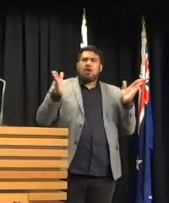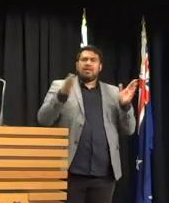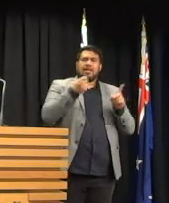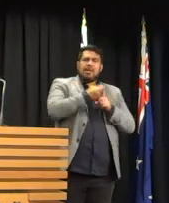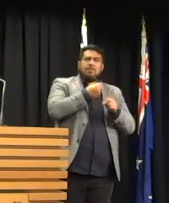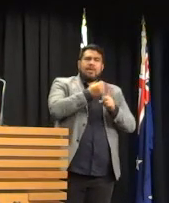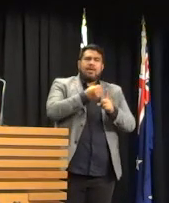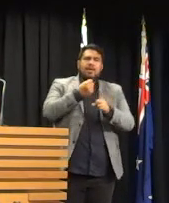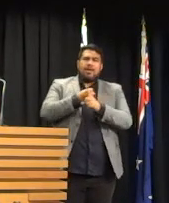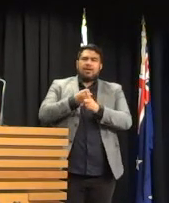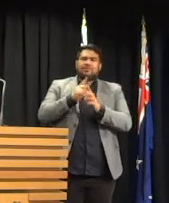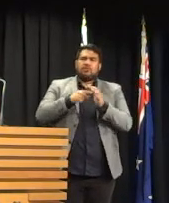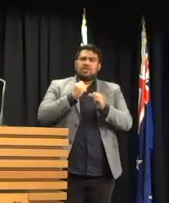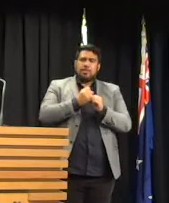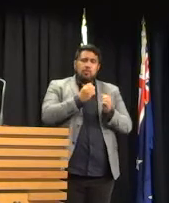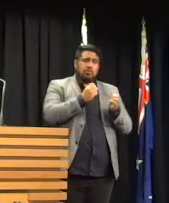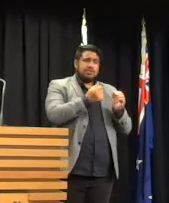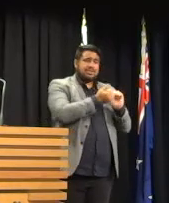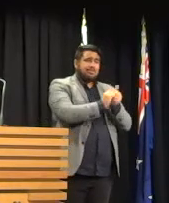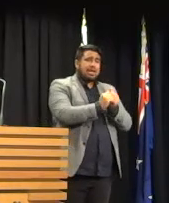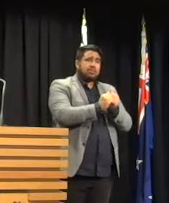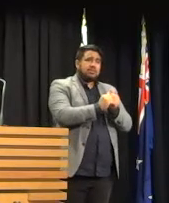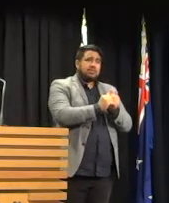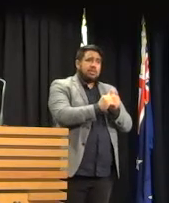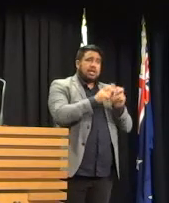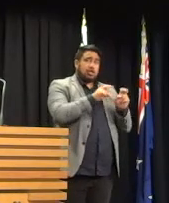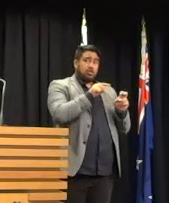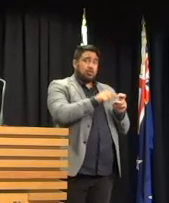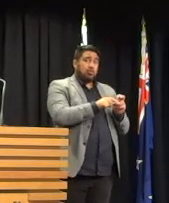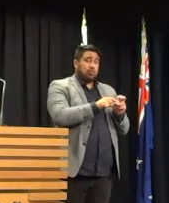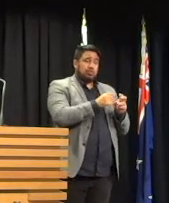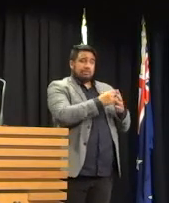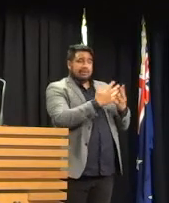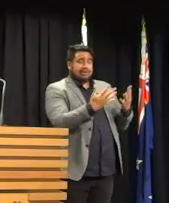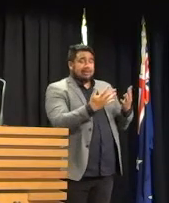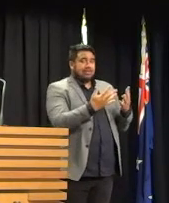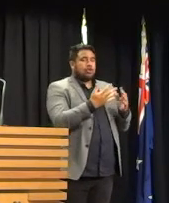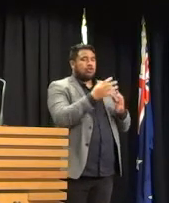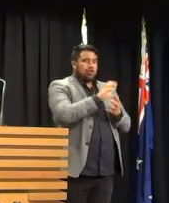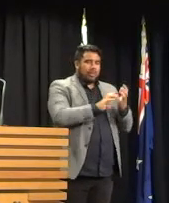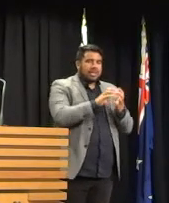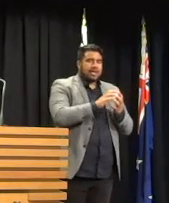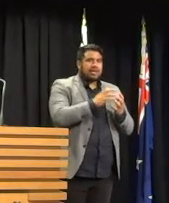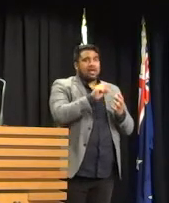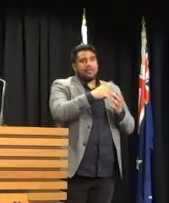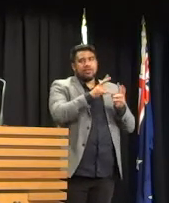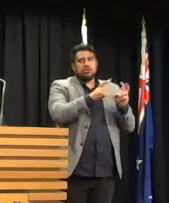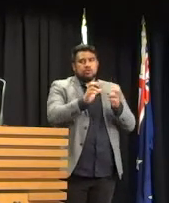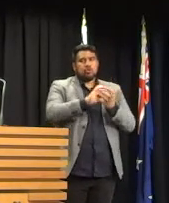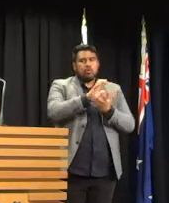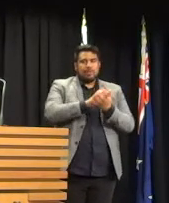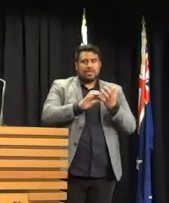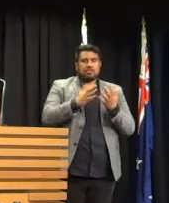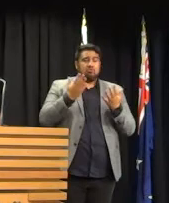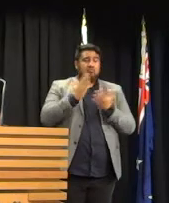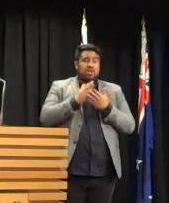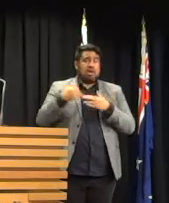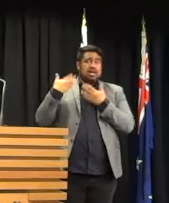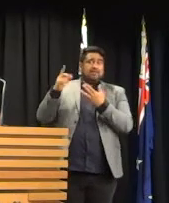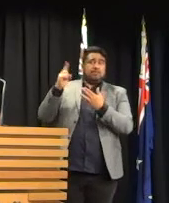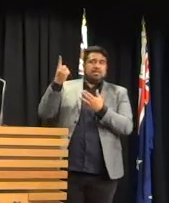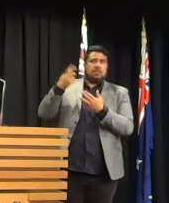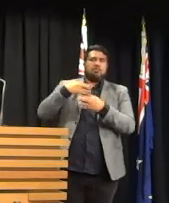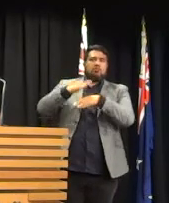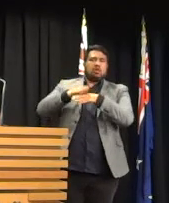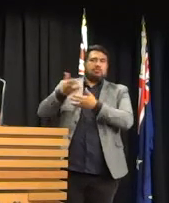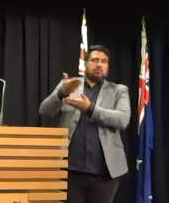The spouse issue is just one of many, and some of them are complicated. So I want to leave the Minister the space to do that work properly, but it's